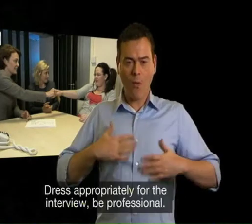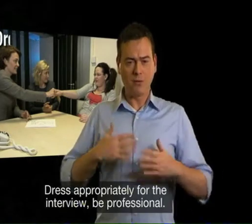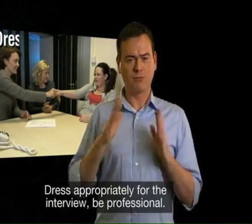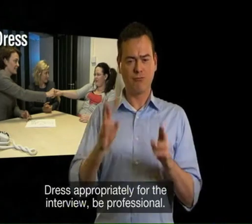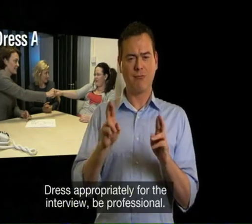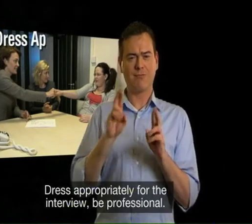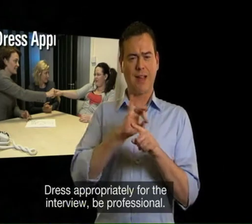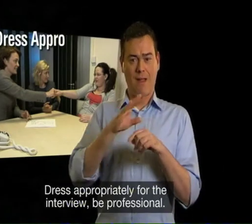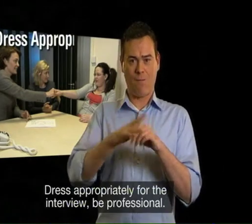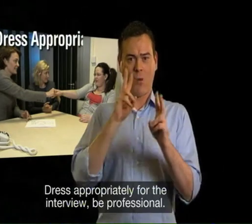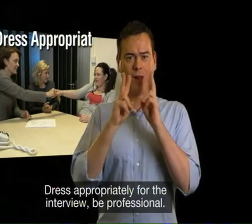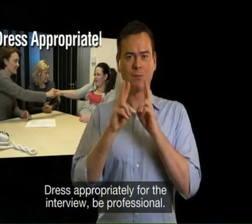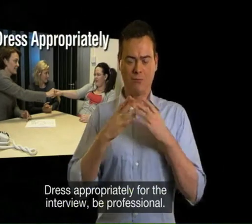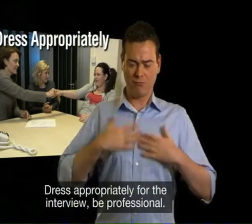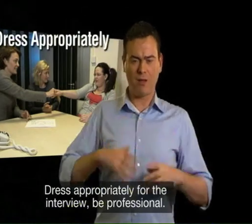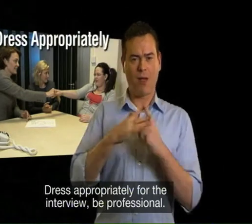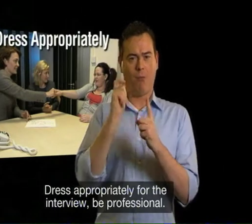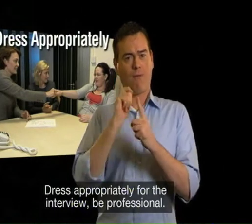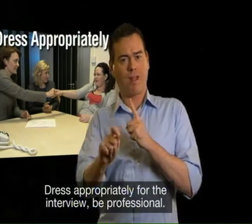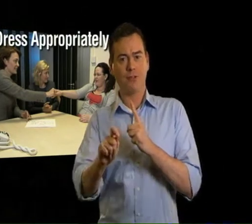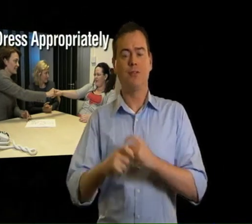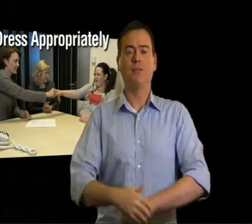Dress appropriately for the interview. Be professional.